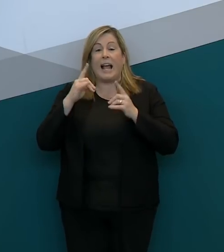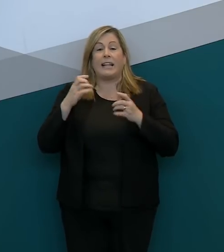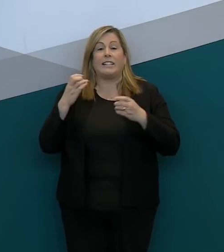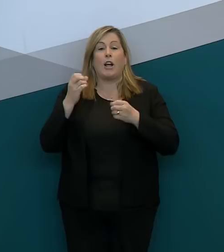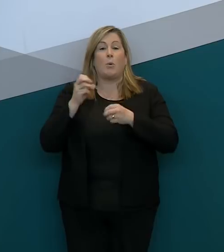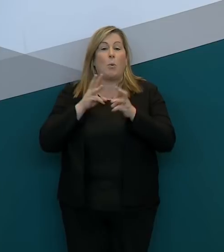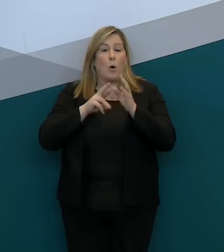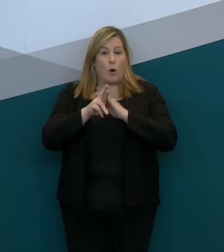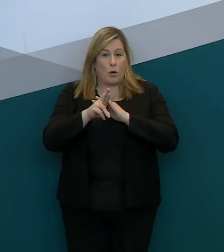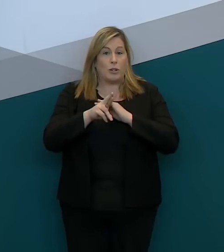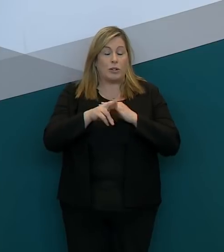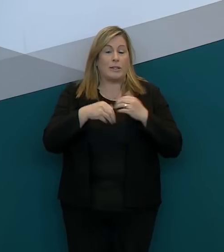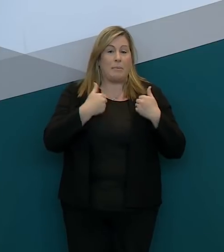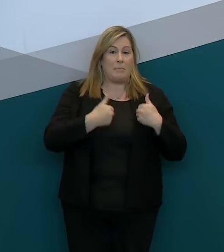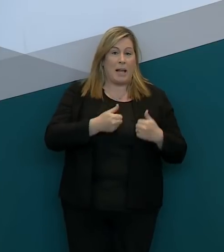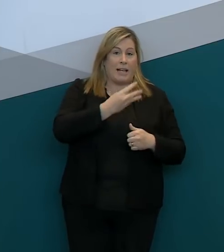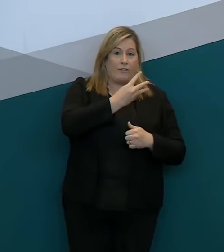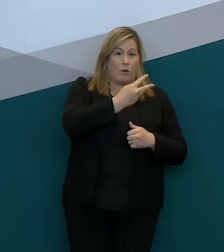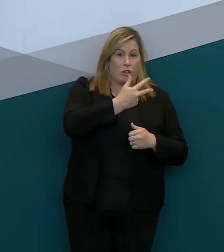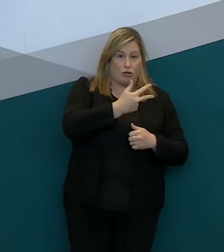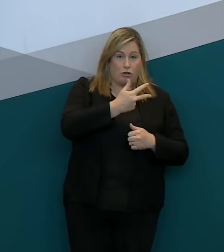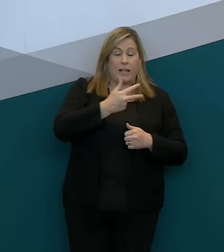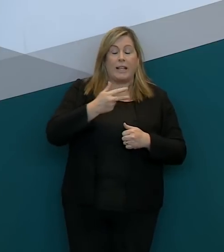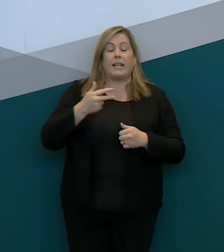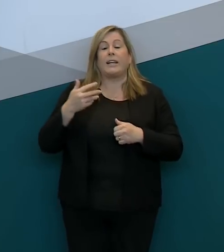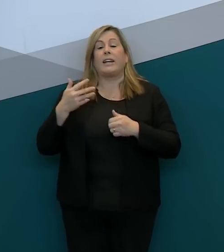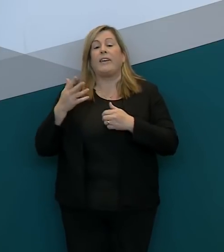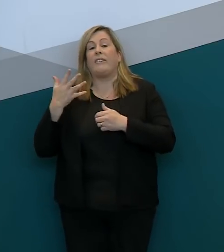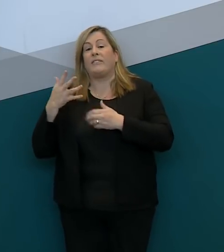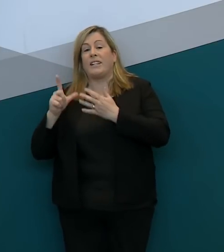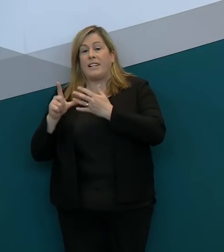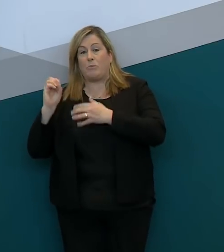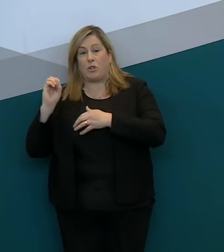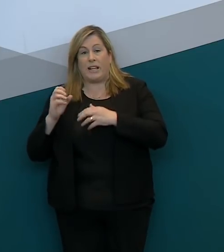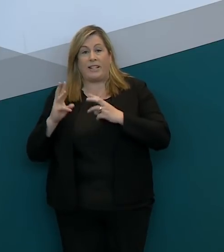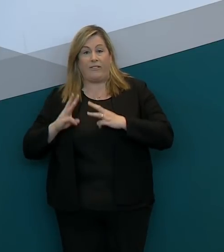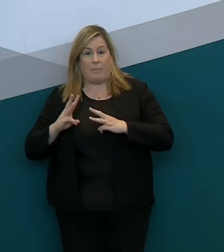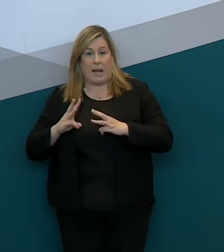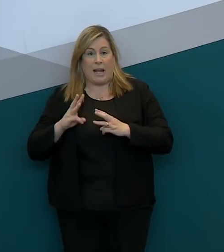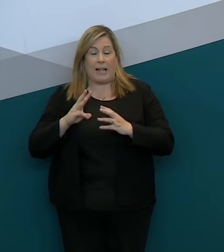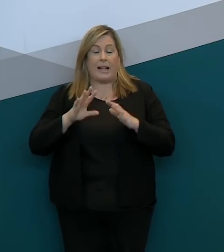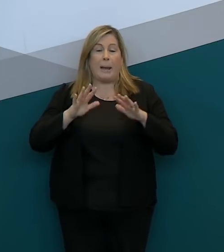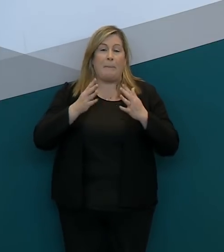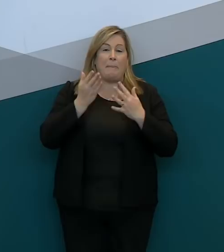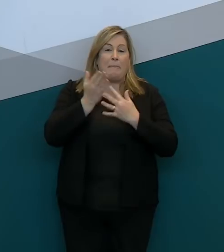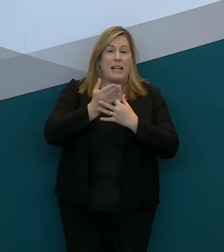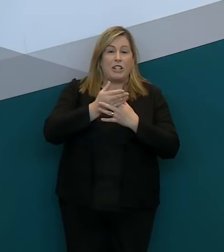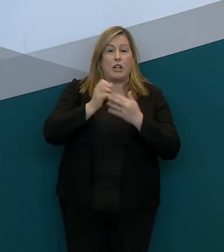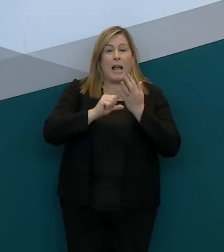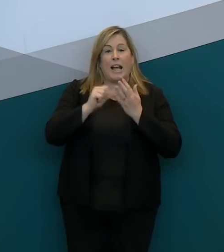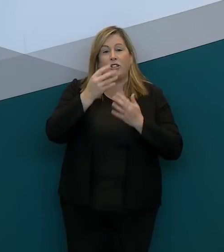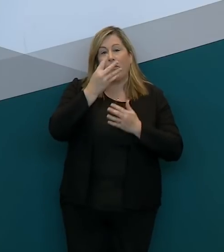breakdown is 43% male, 57% female, and the median age is 49.